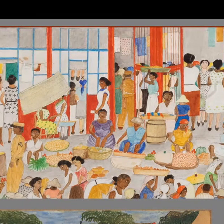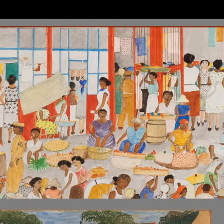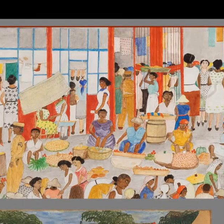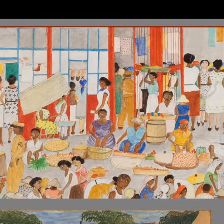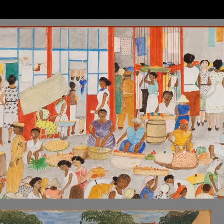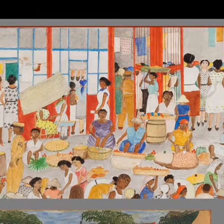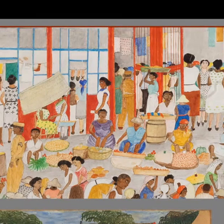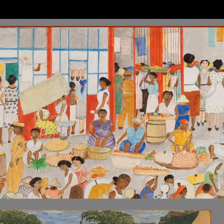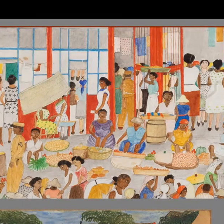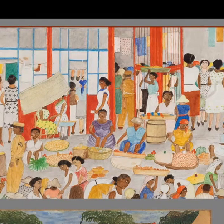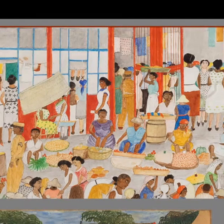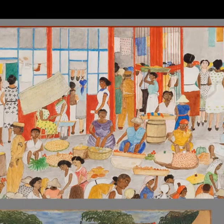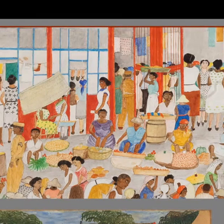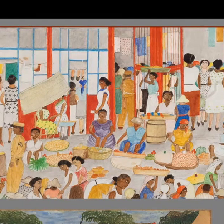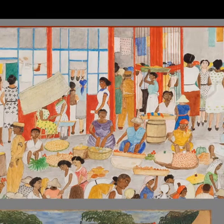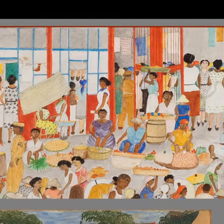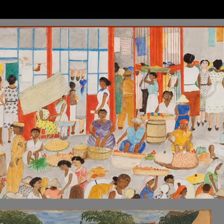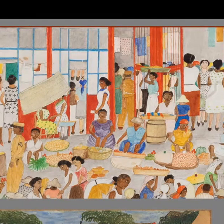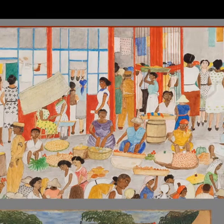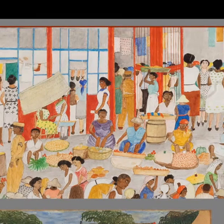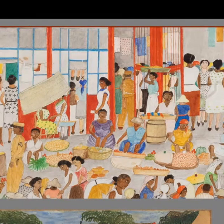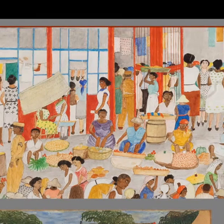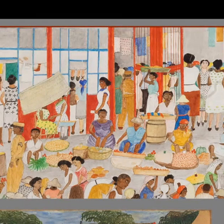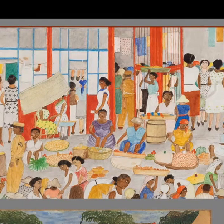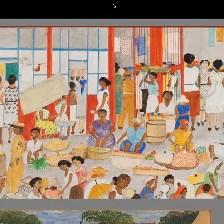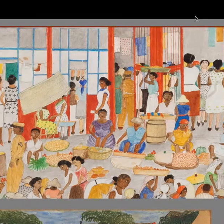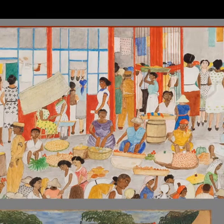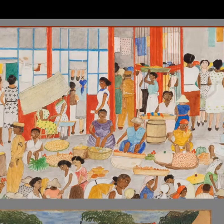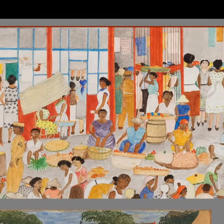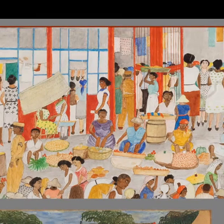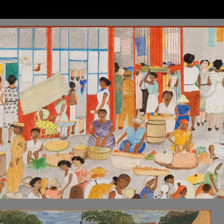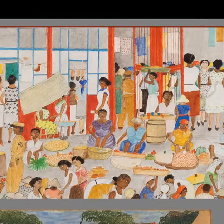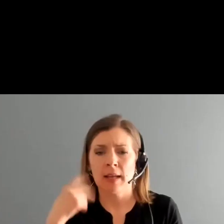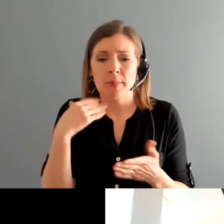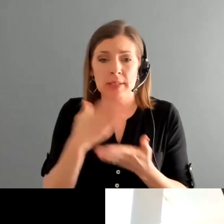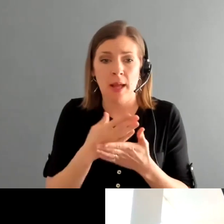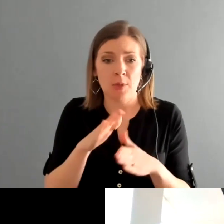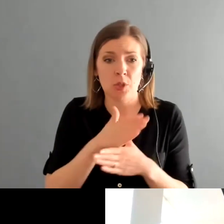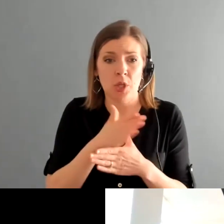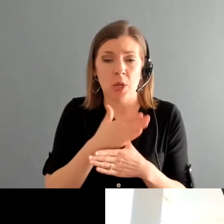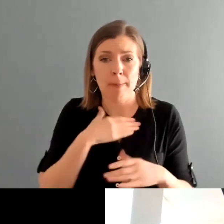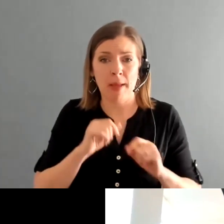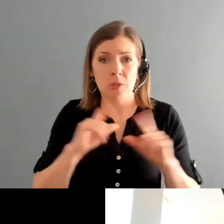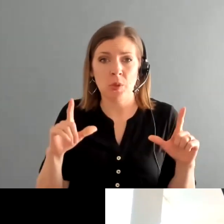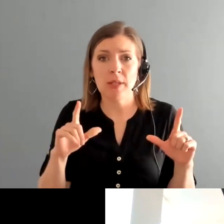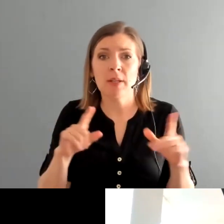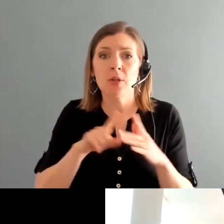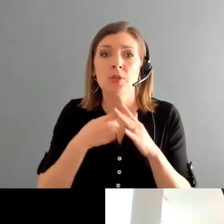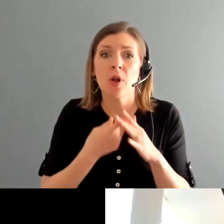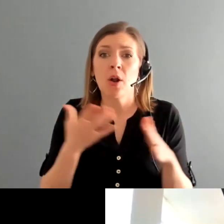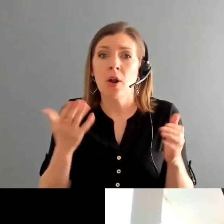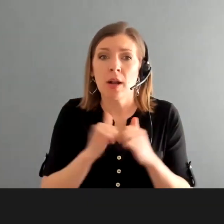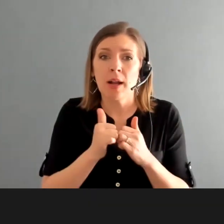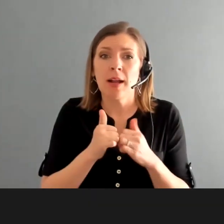to questions. I'll start by, let's see, I'm going to stop sharing and start